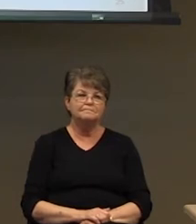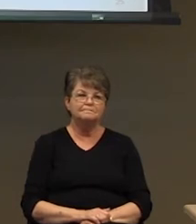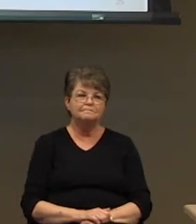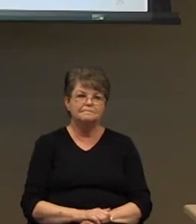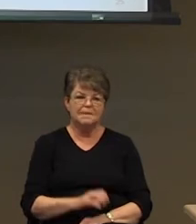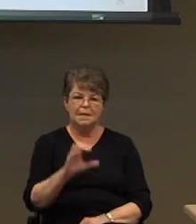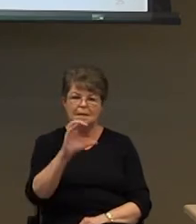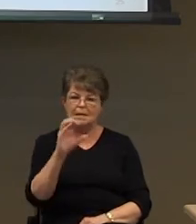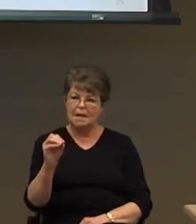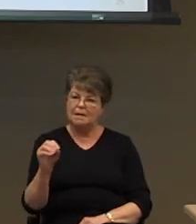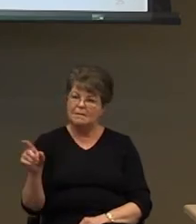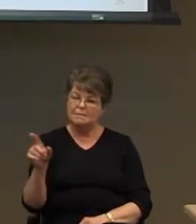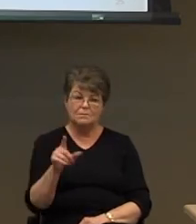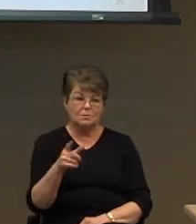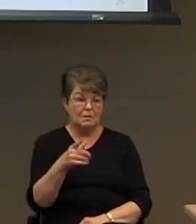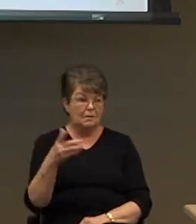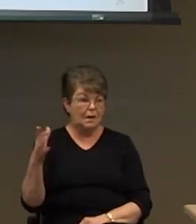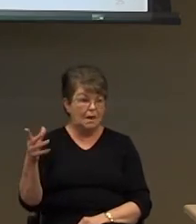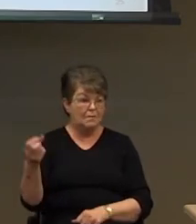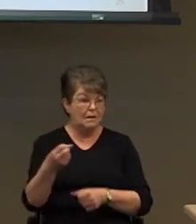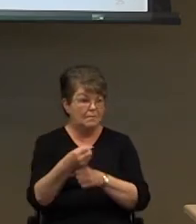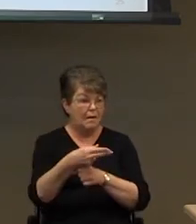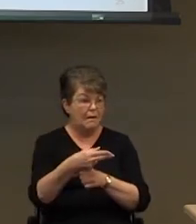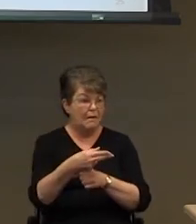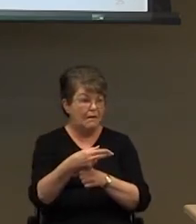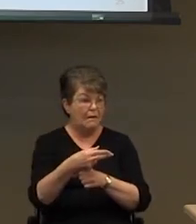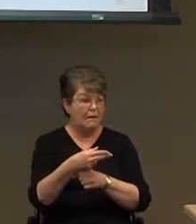The county's been monopoly. You guys are going to let them do this to you? Well,